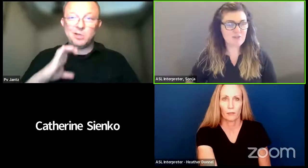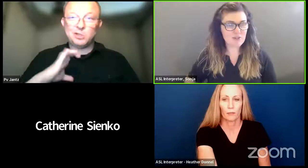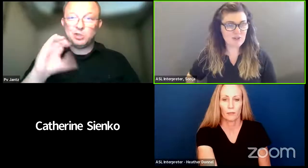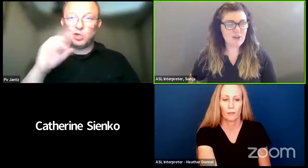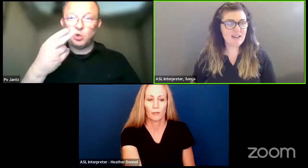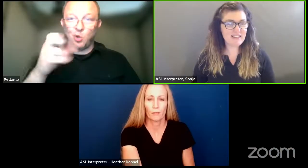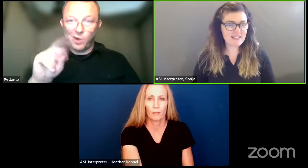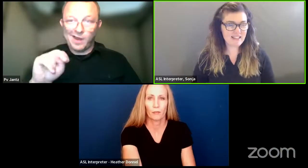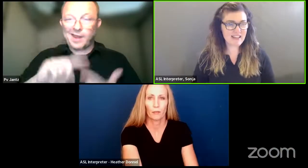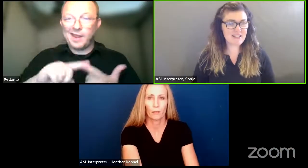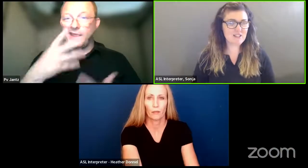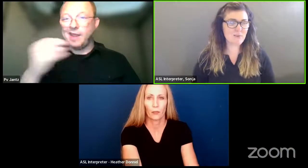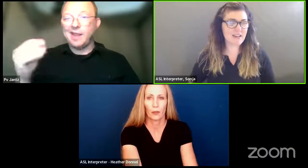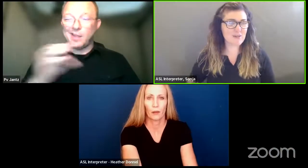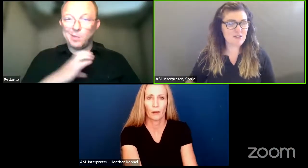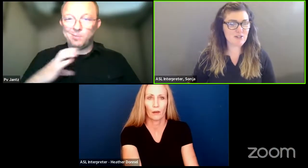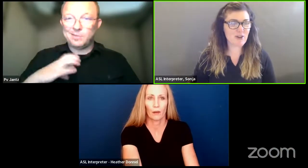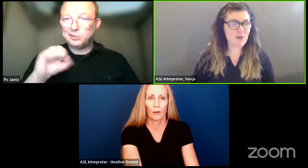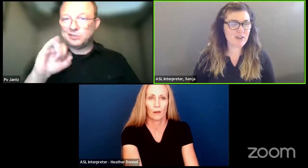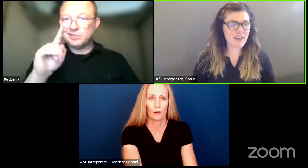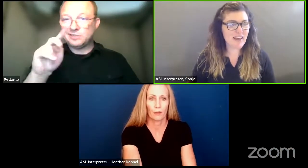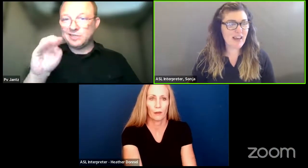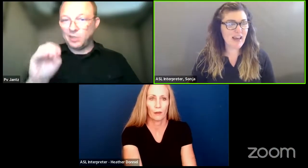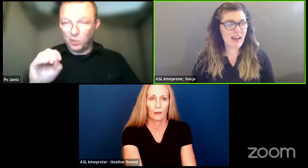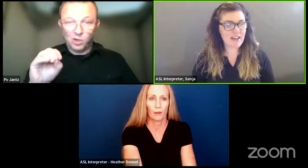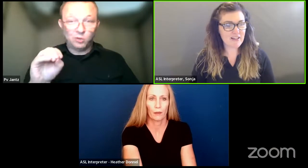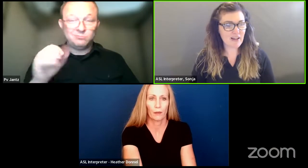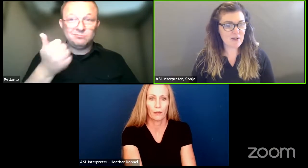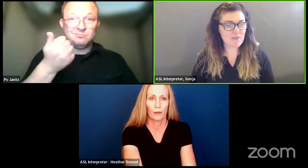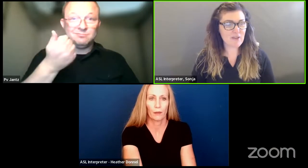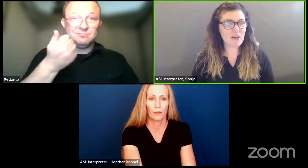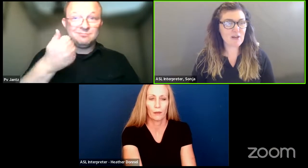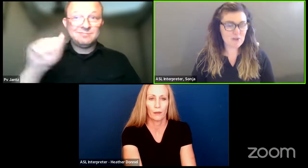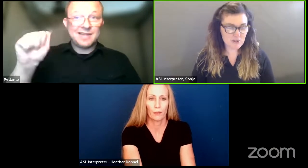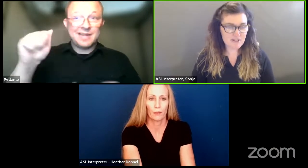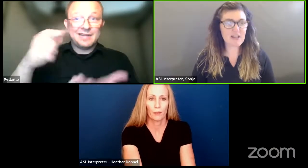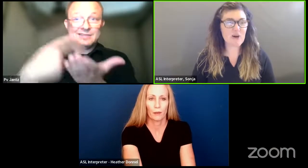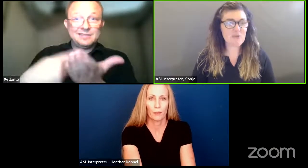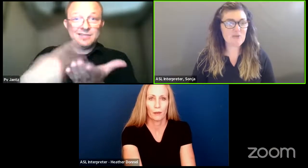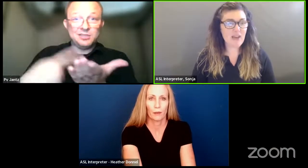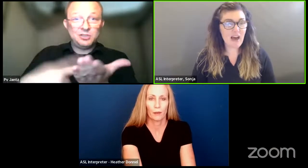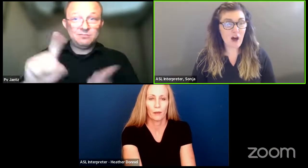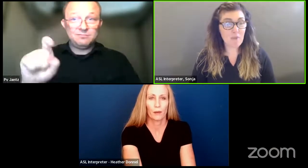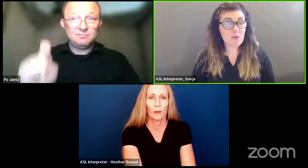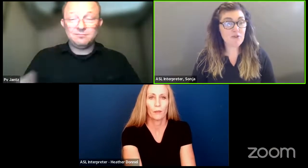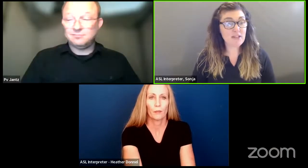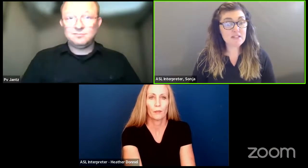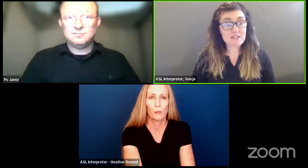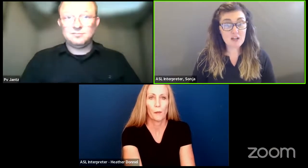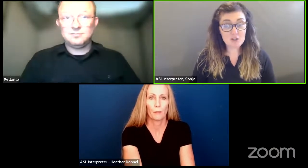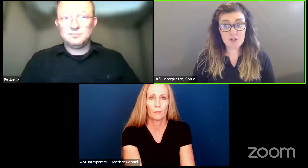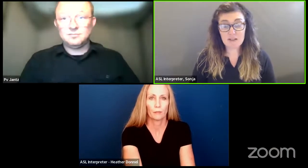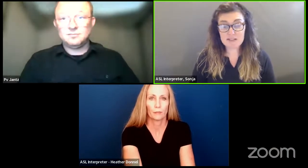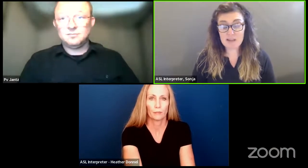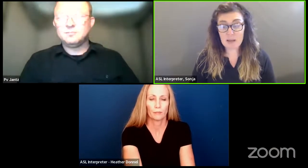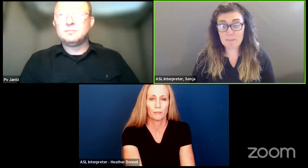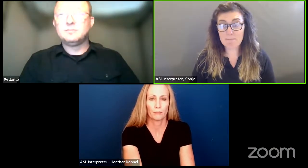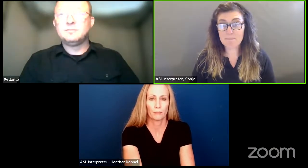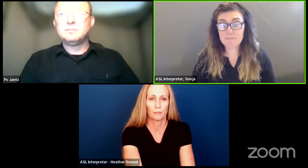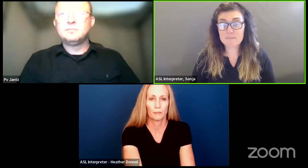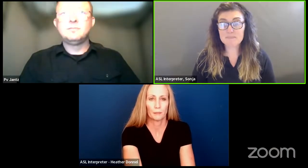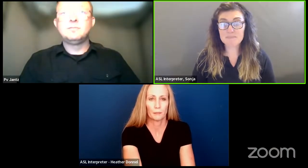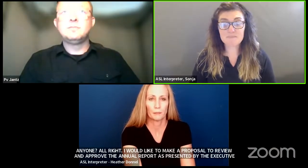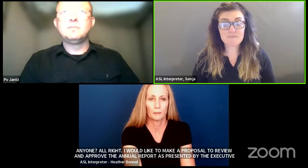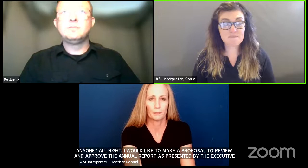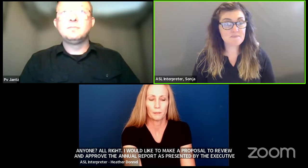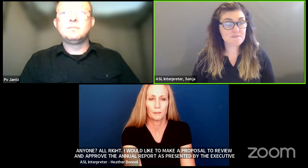we have 2 seconds by Commissioner Cohen and Commissioner Senko. Is there any discussion at this time?